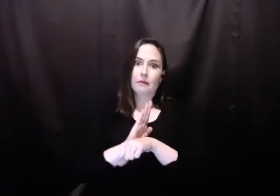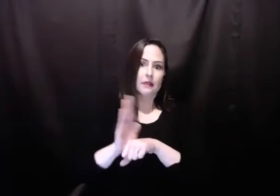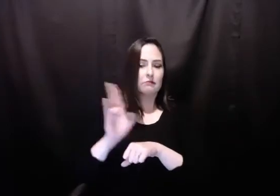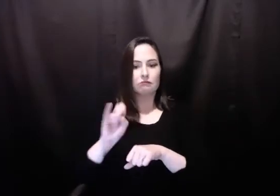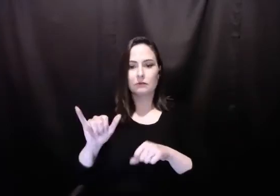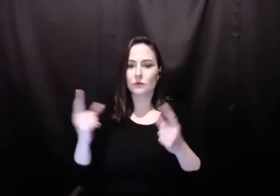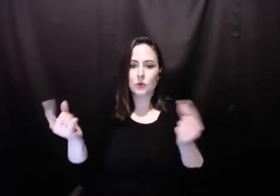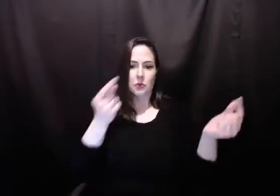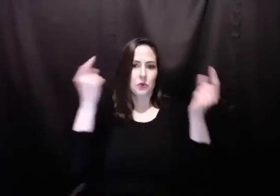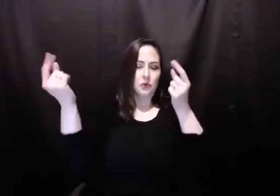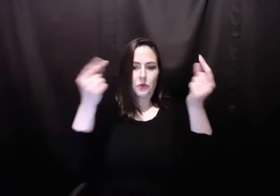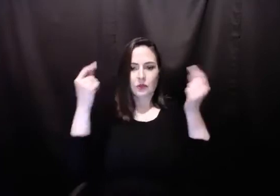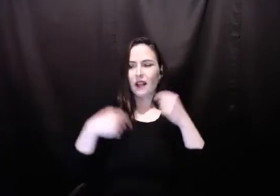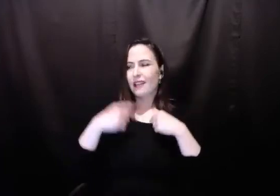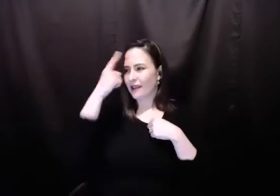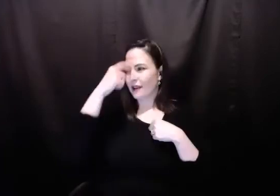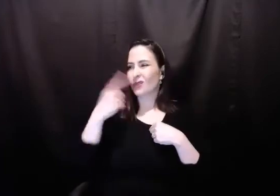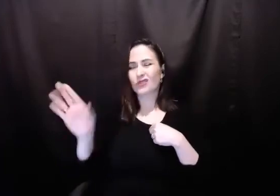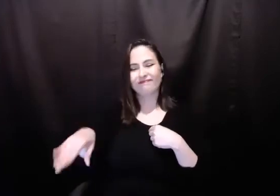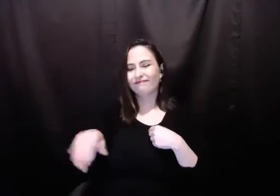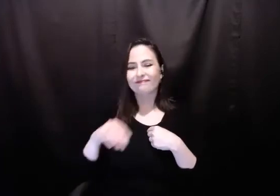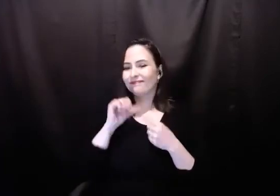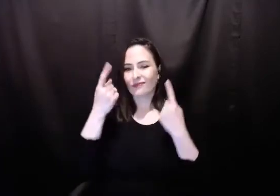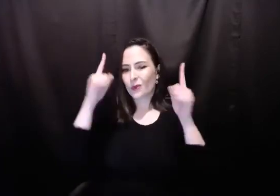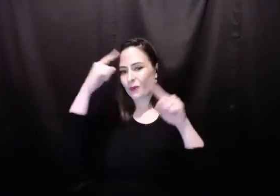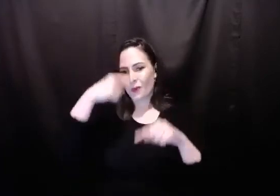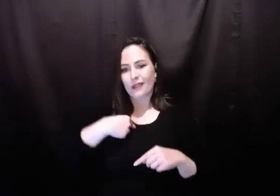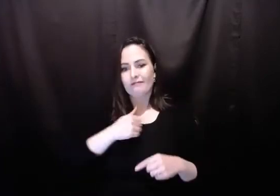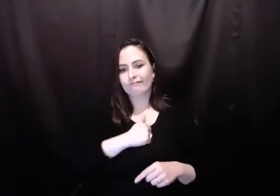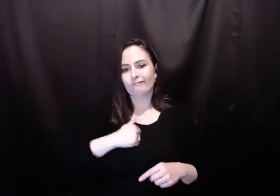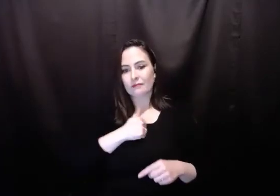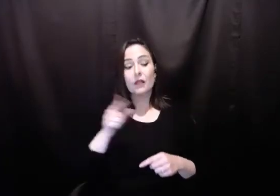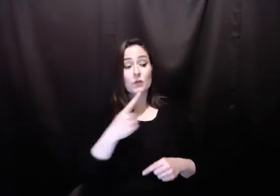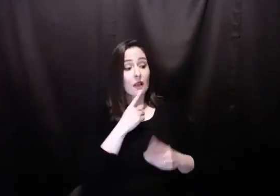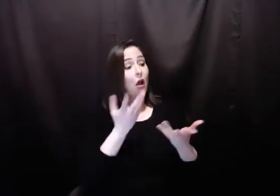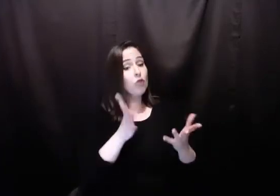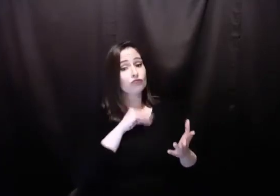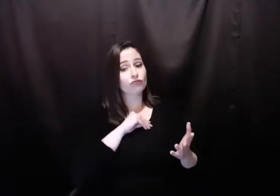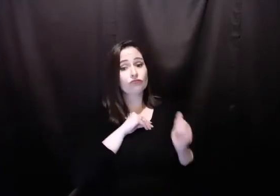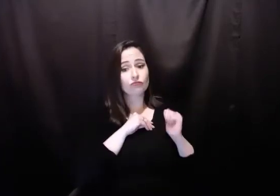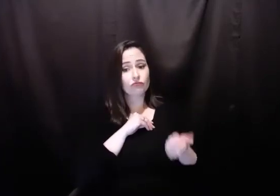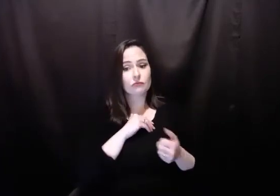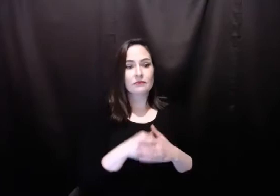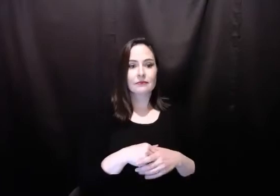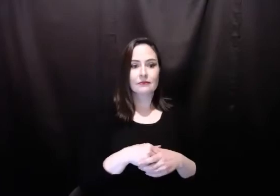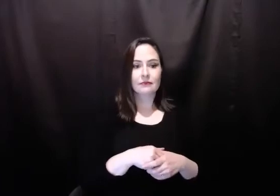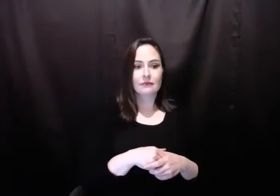that. I heard somebody say to me the other day, a woman that I sponsor, I know we're not allowed to say no to